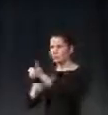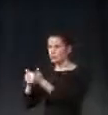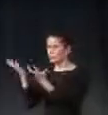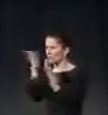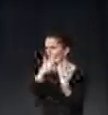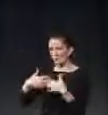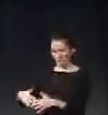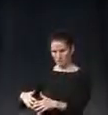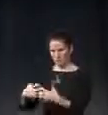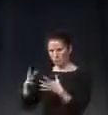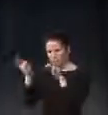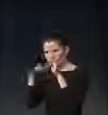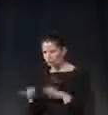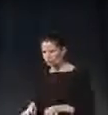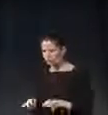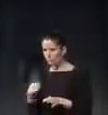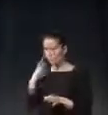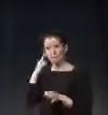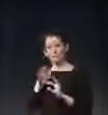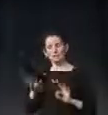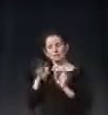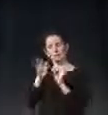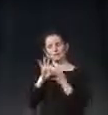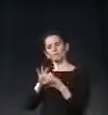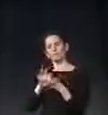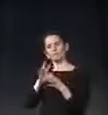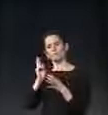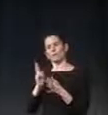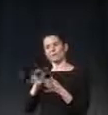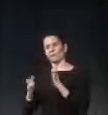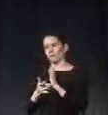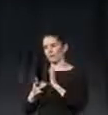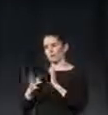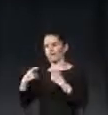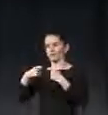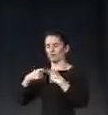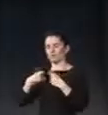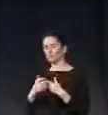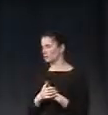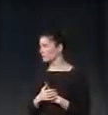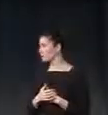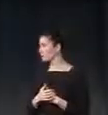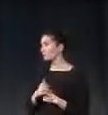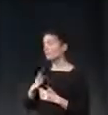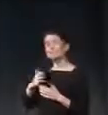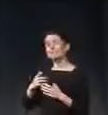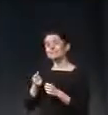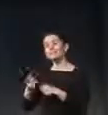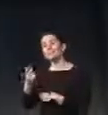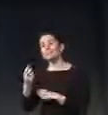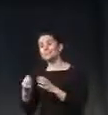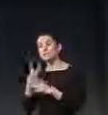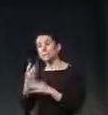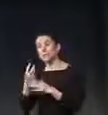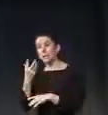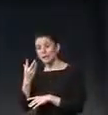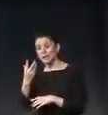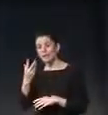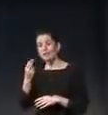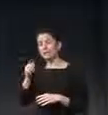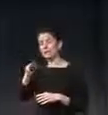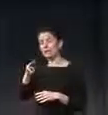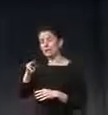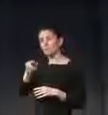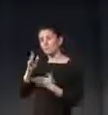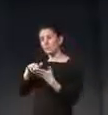electronics. I don't think it's listed online yet, but next spring, the Columbia Heyman Center for the Humanities will host a